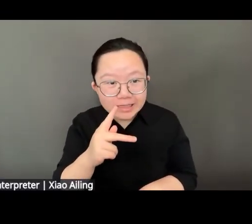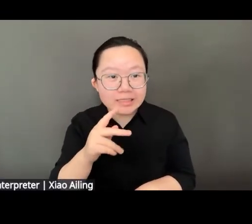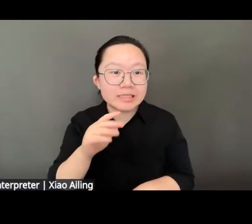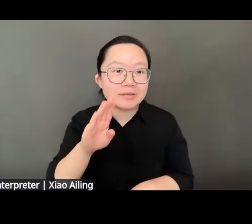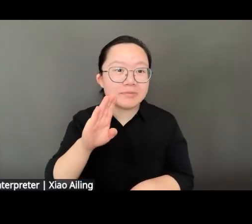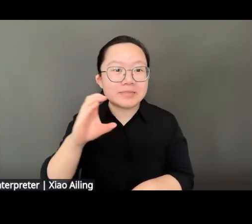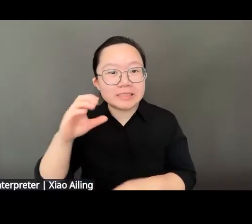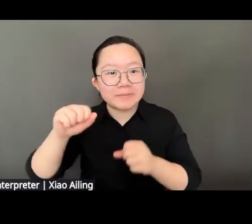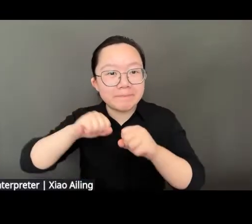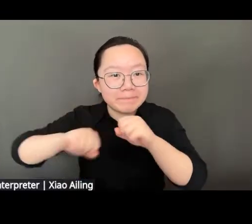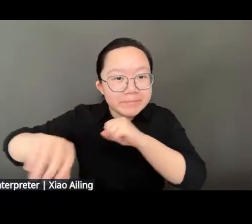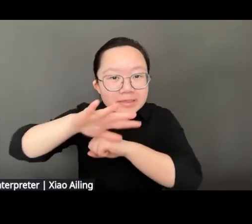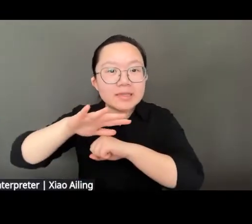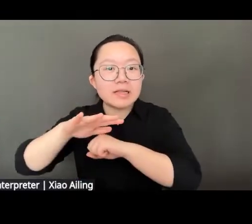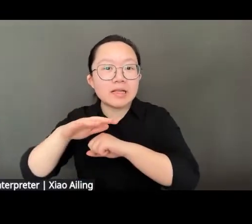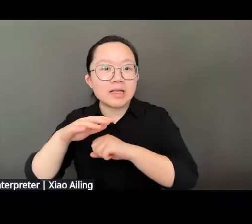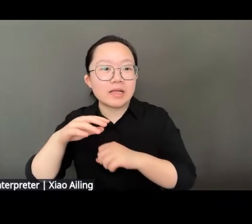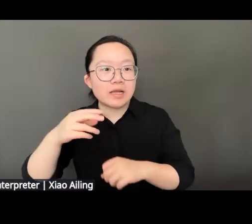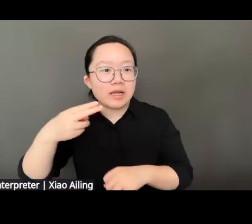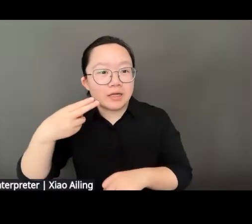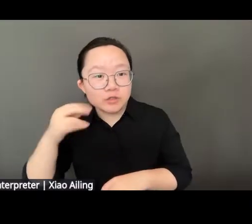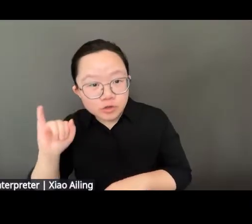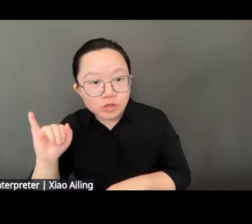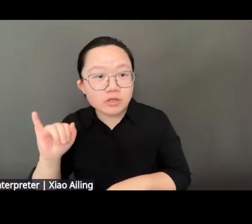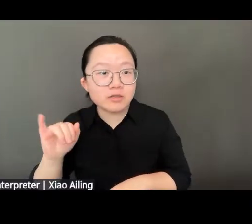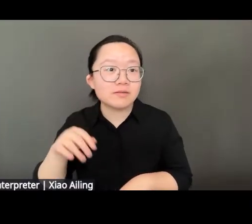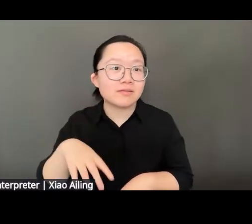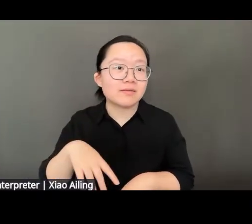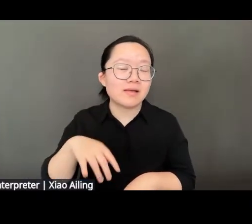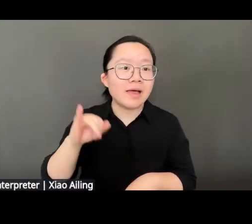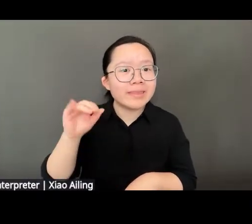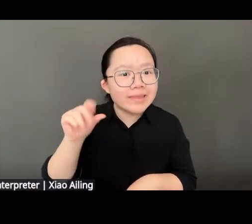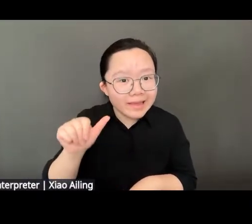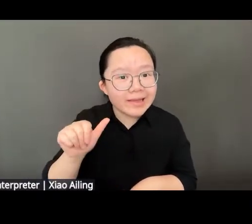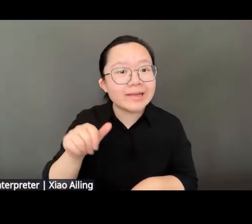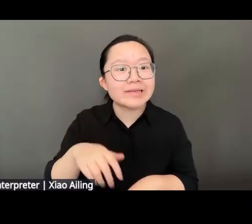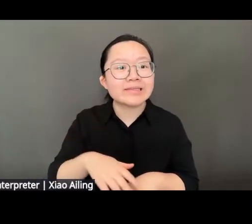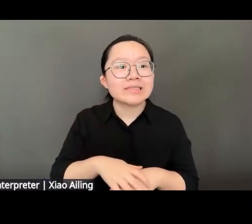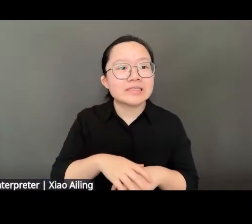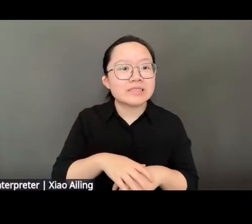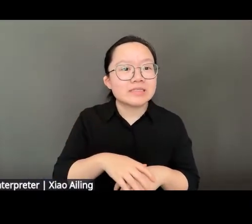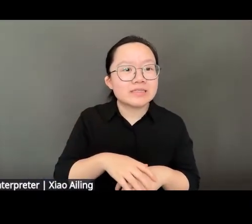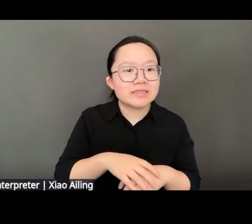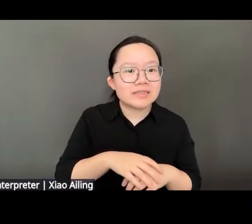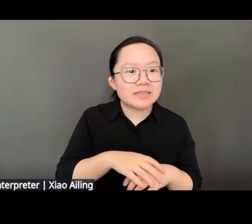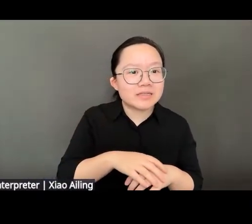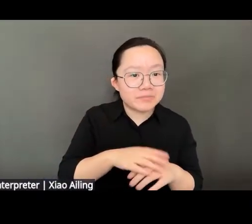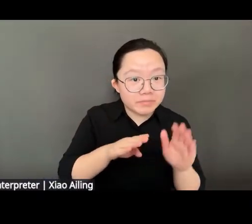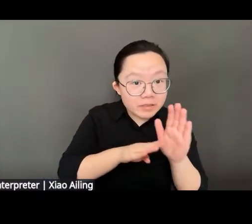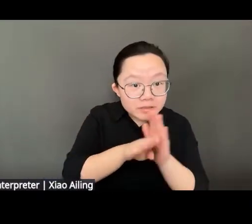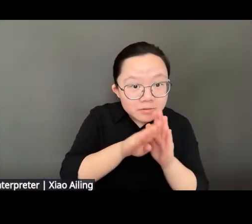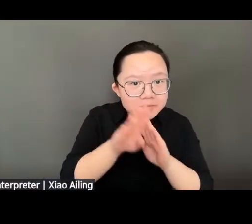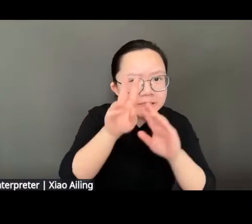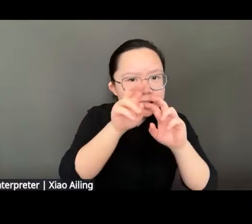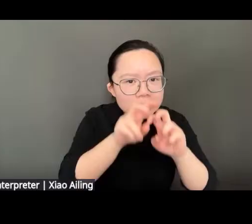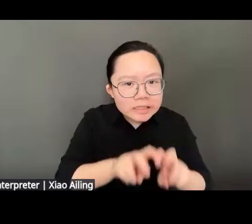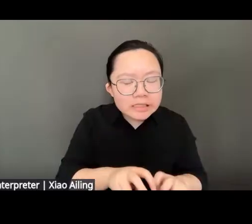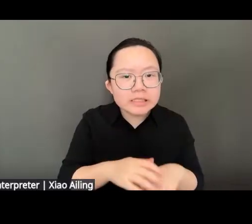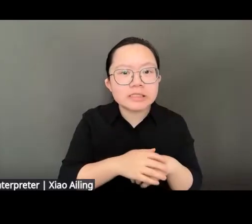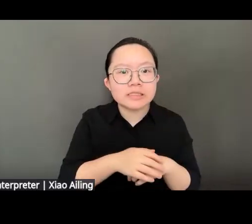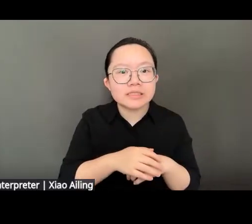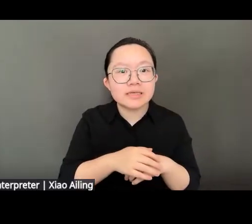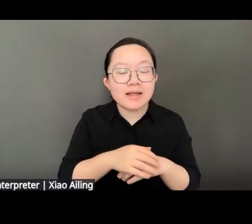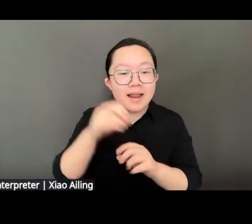the International Disability Alliance, the Institute of Development Studies, Light for the World,